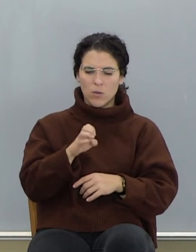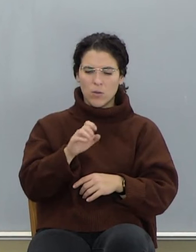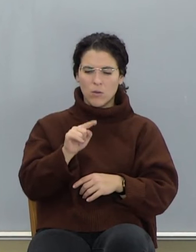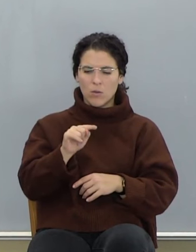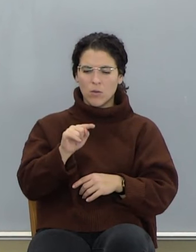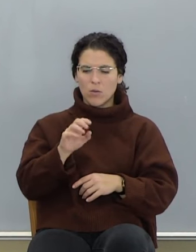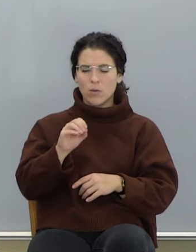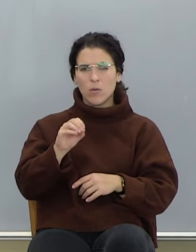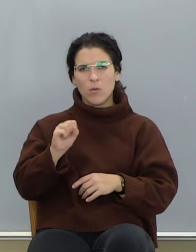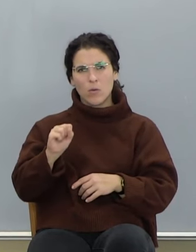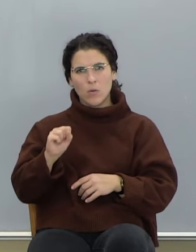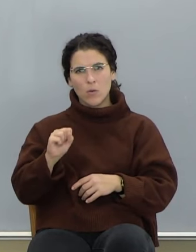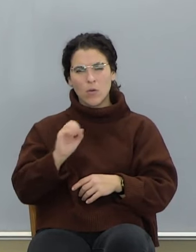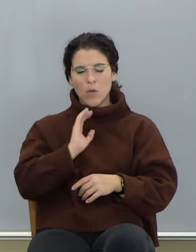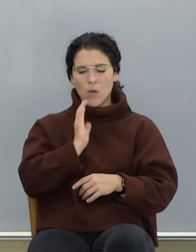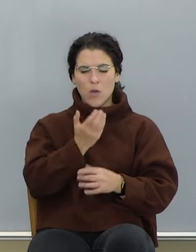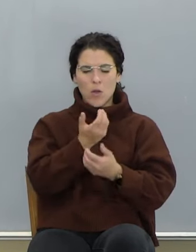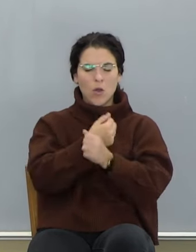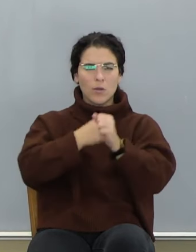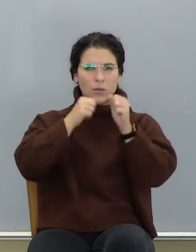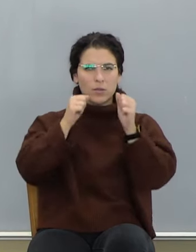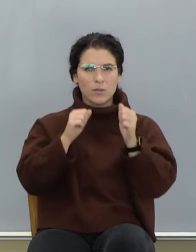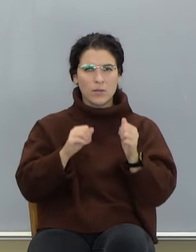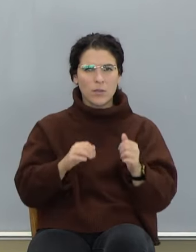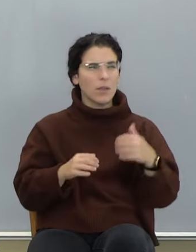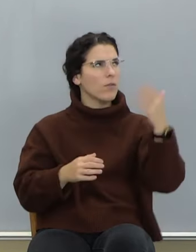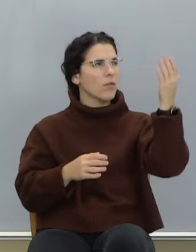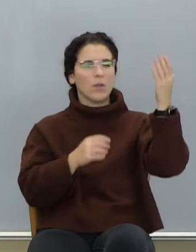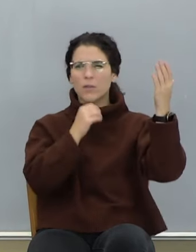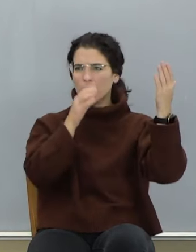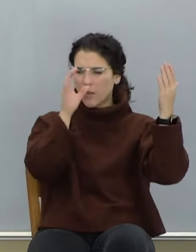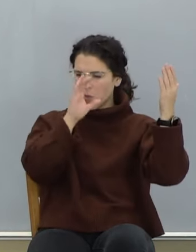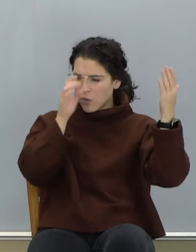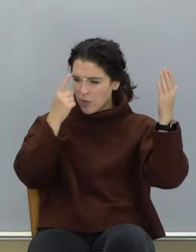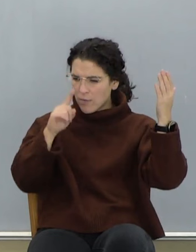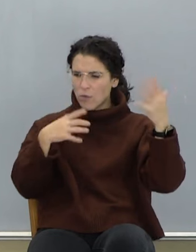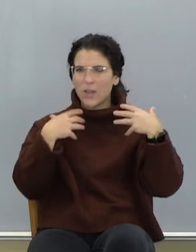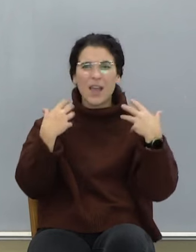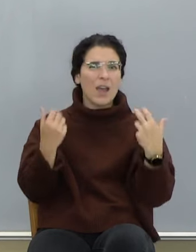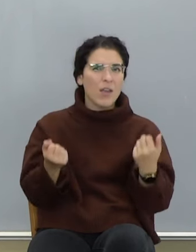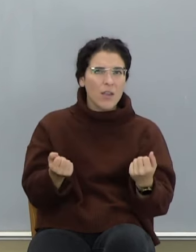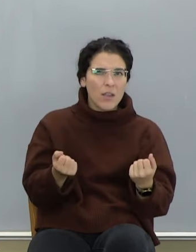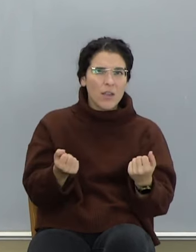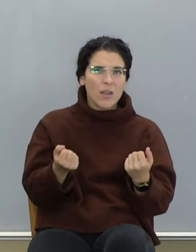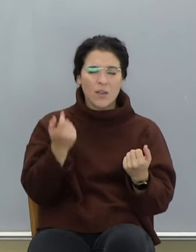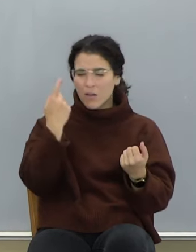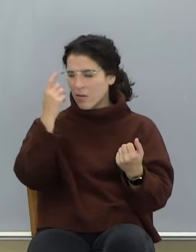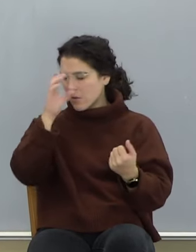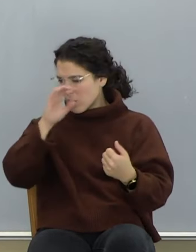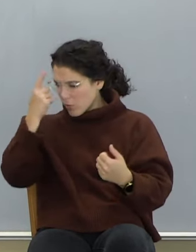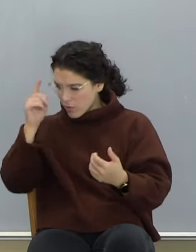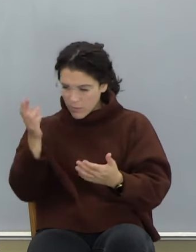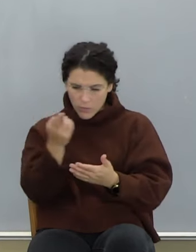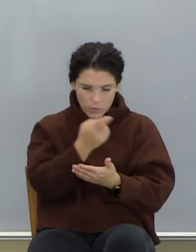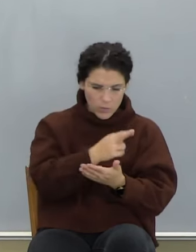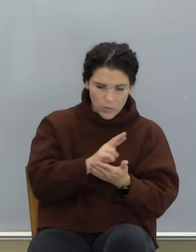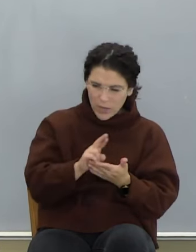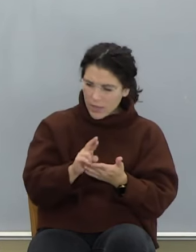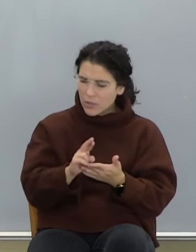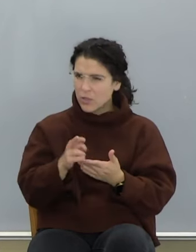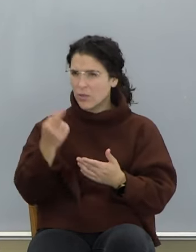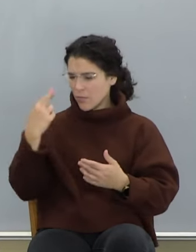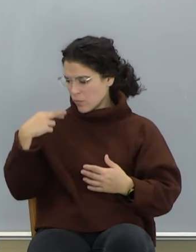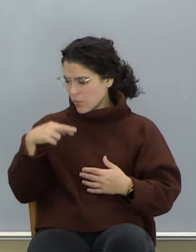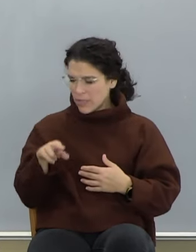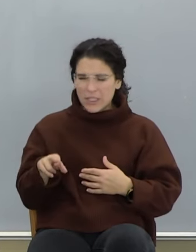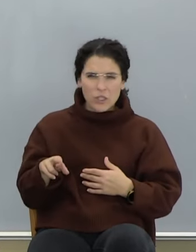Our Savior is one, He's not looking for the healthy. He's not looking for the righteous. He's not looking for the